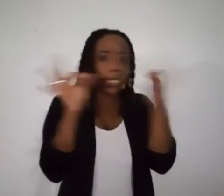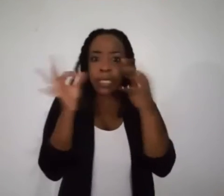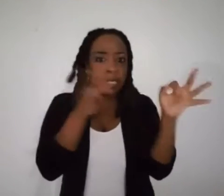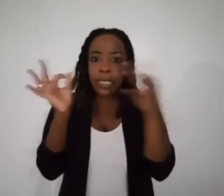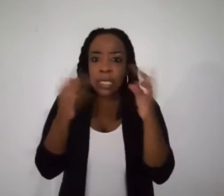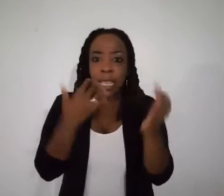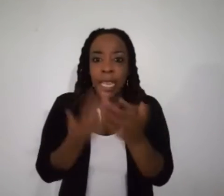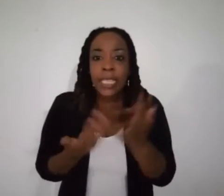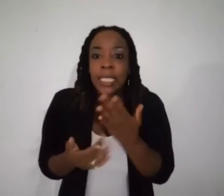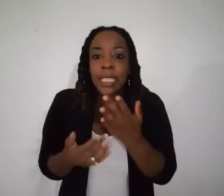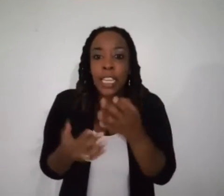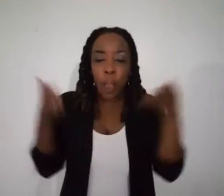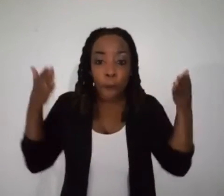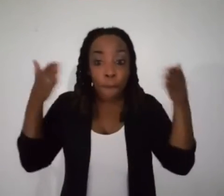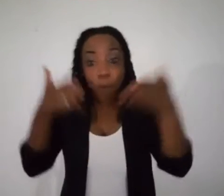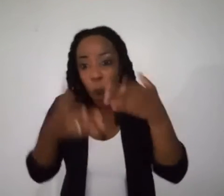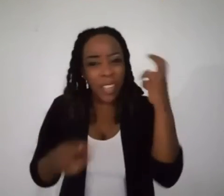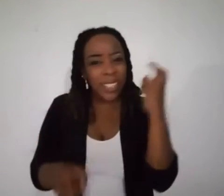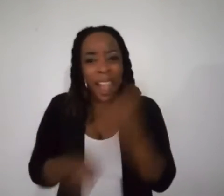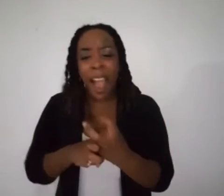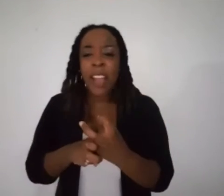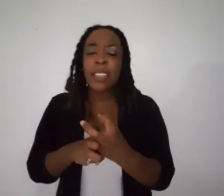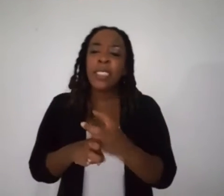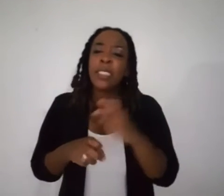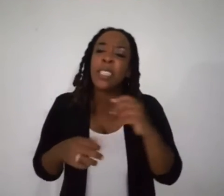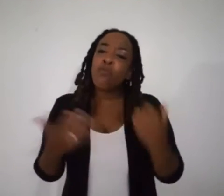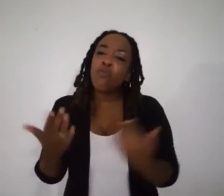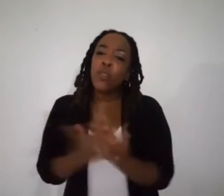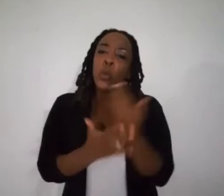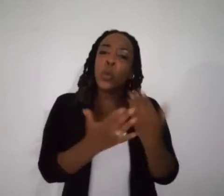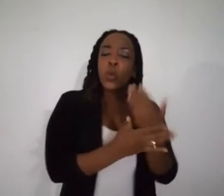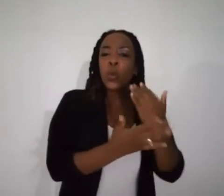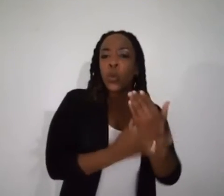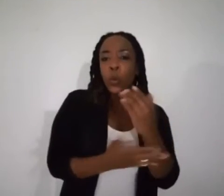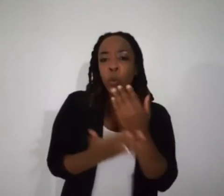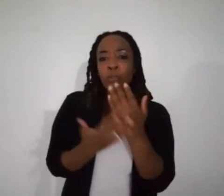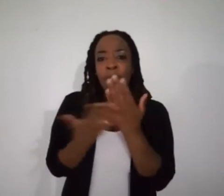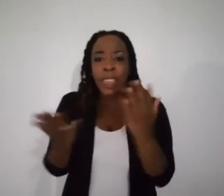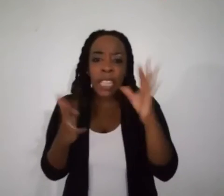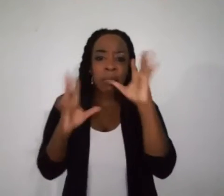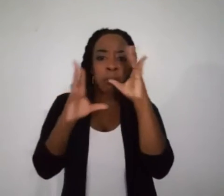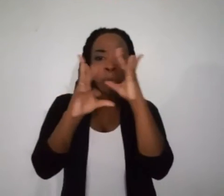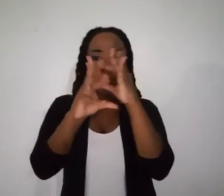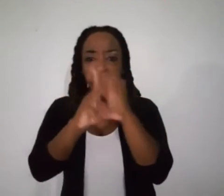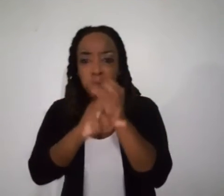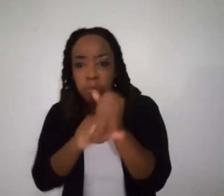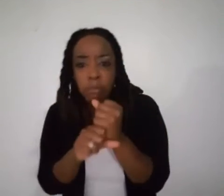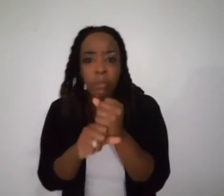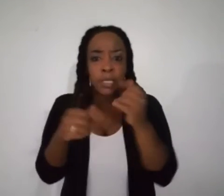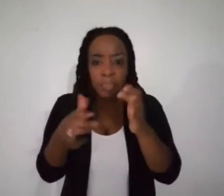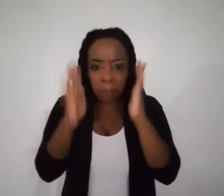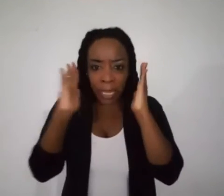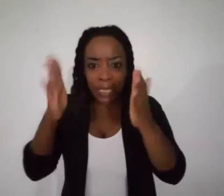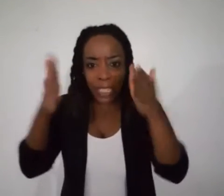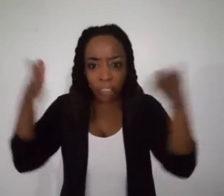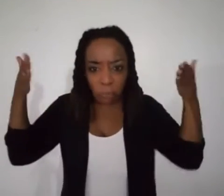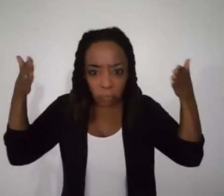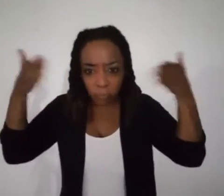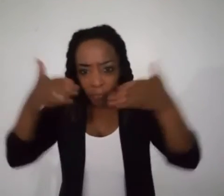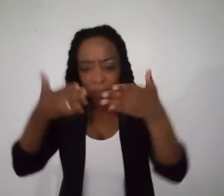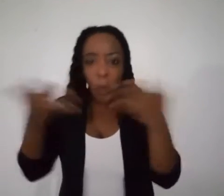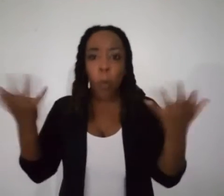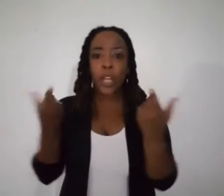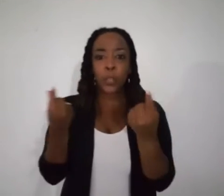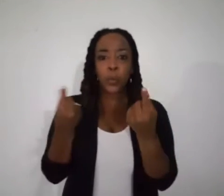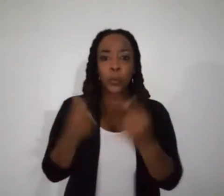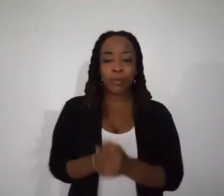and engaging things to make them really get very interested in what it is they're doing. And thirdly,